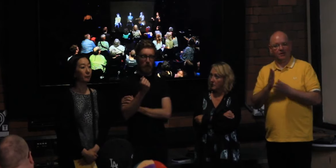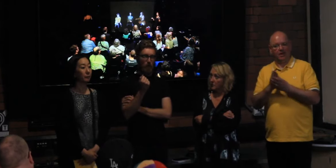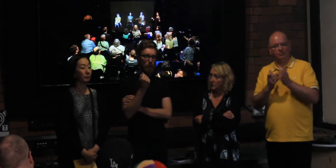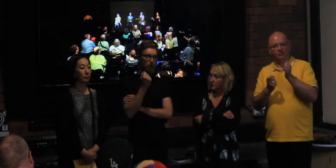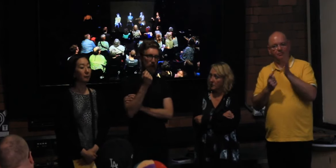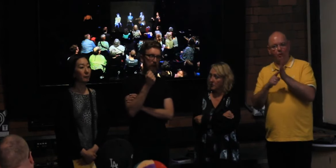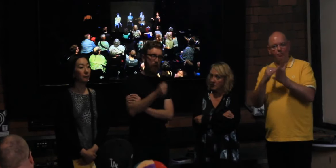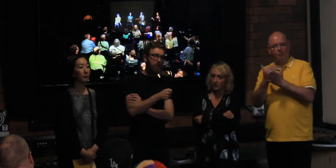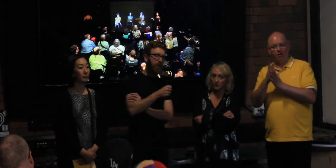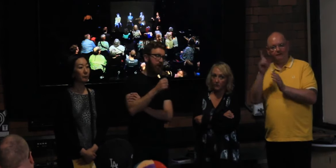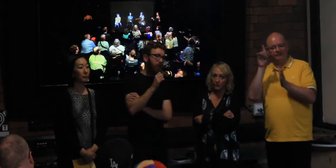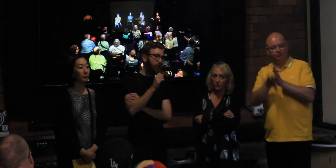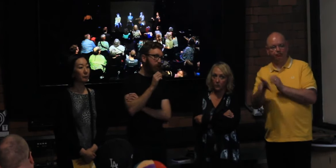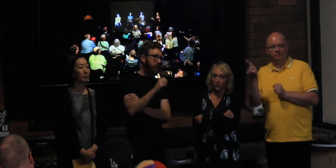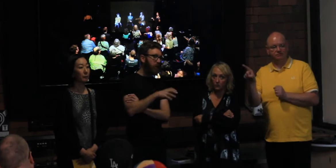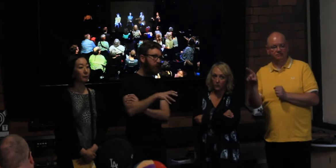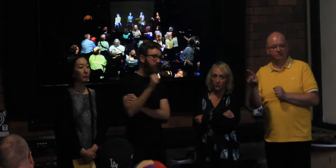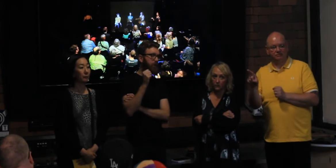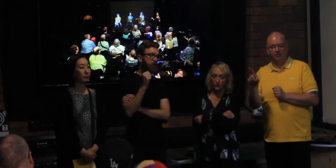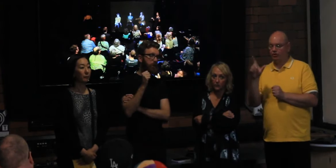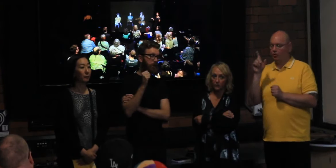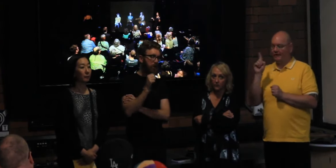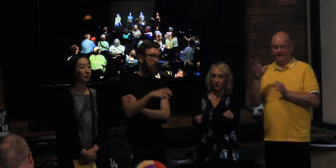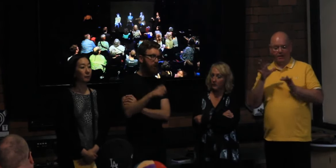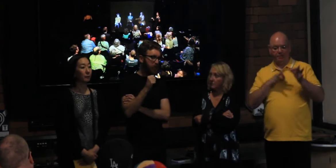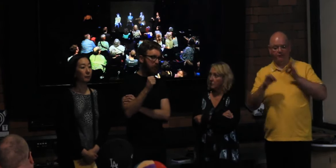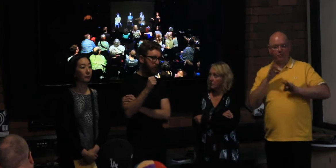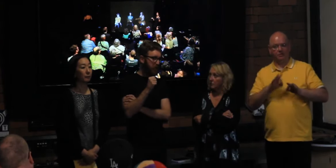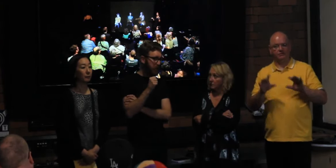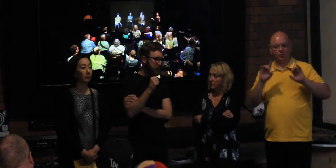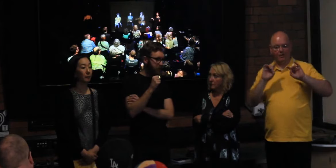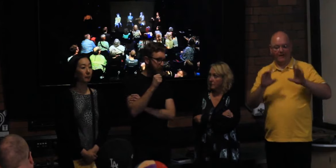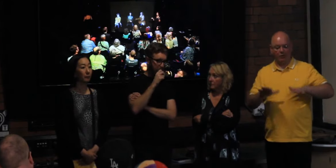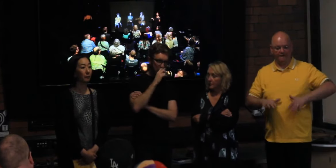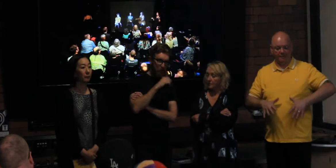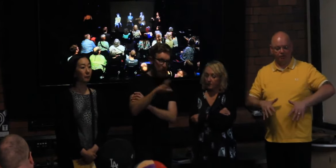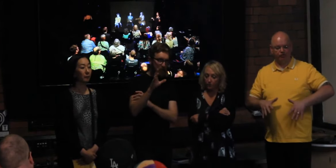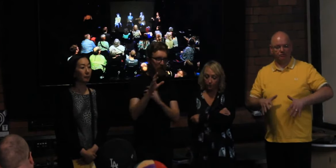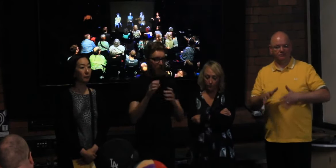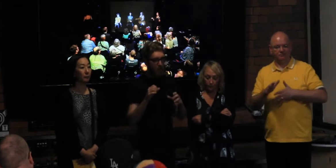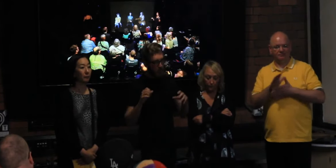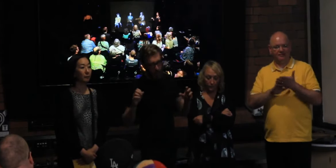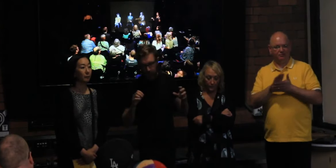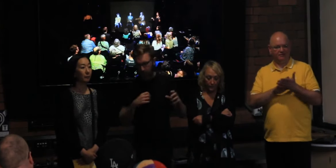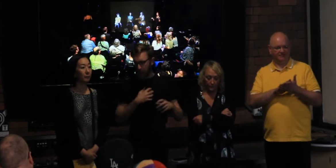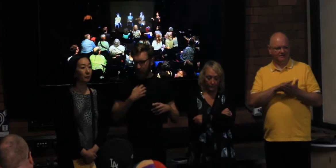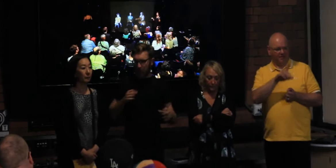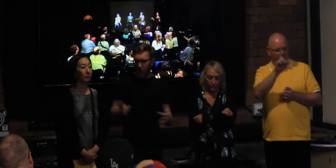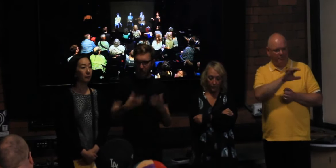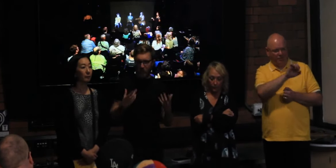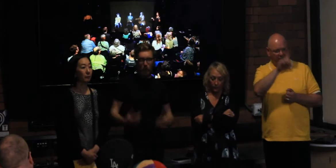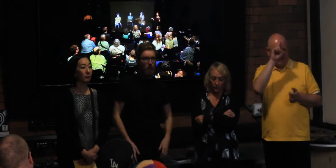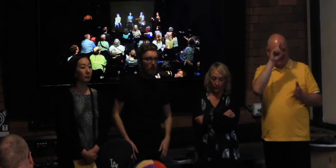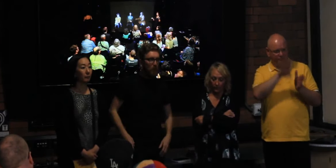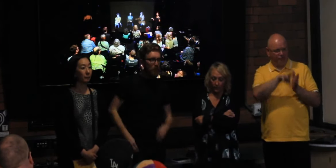So that cannot be taken out without lessening the live experience of the piece, and shouldn't be taken out because it is